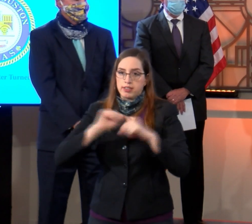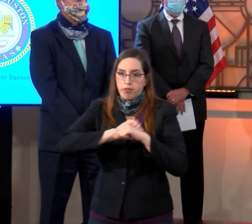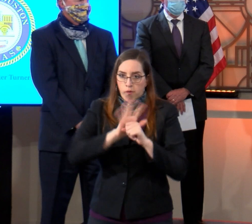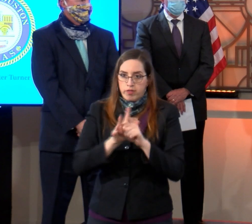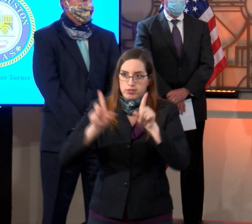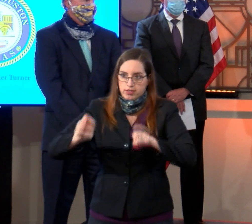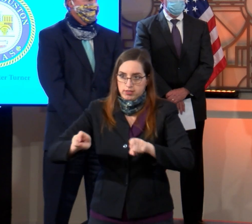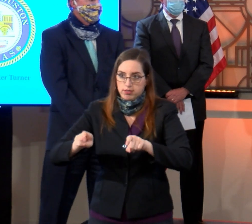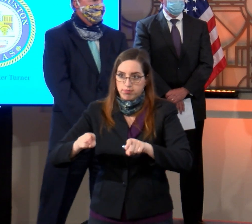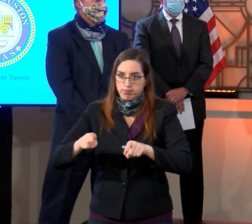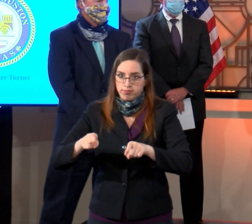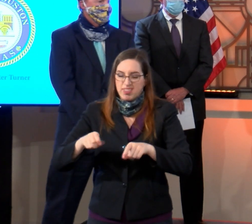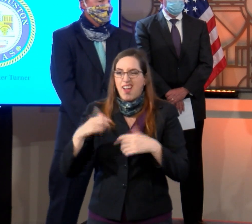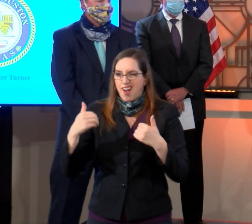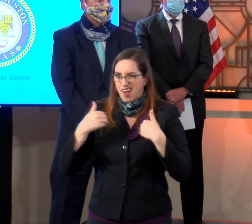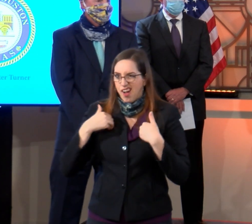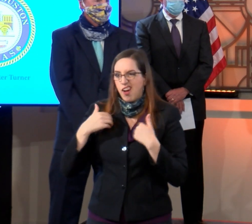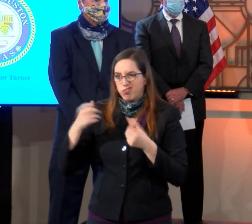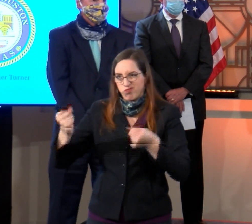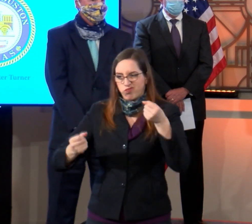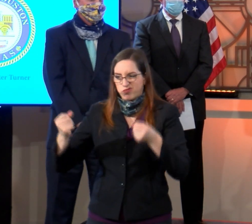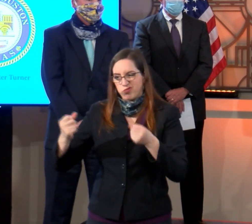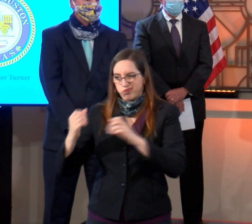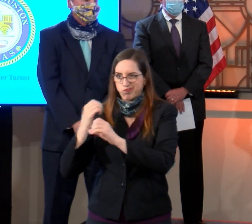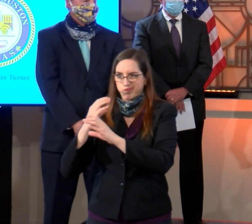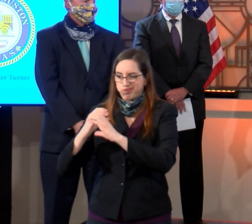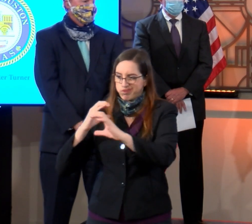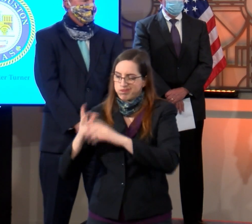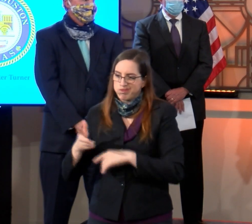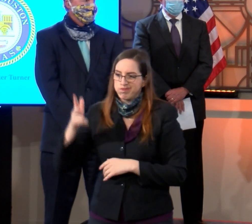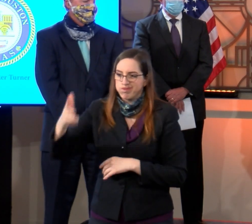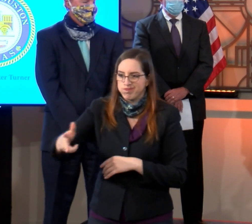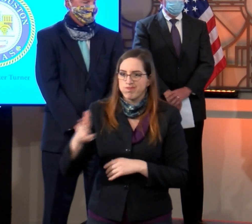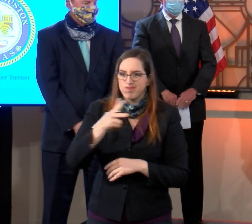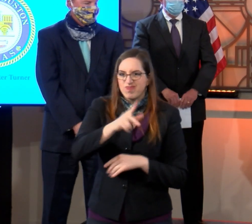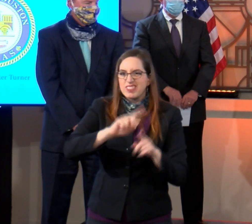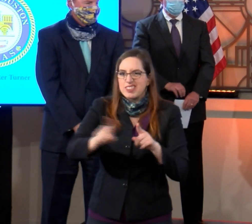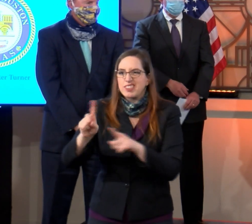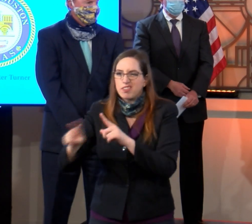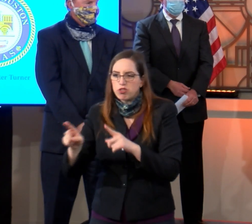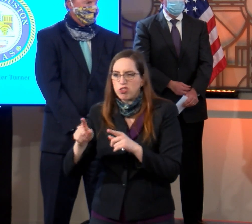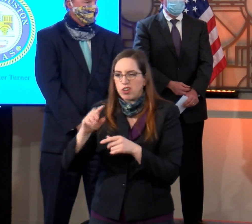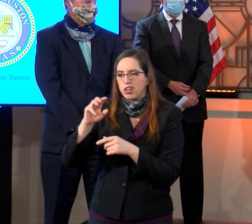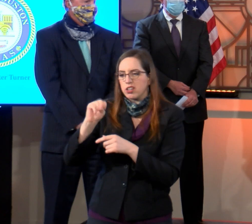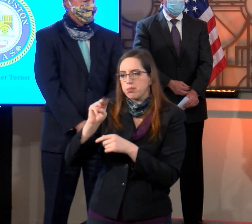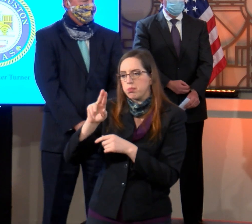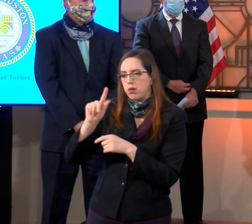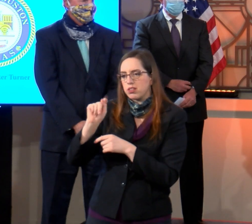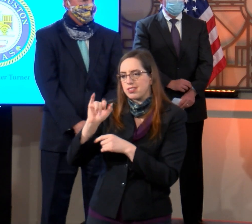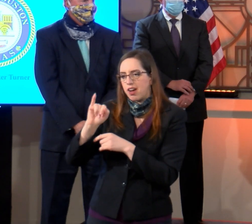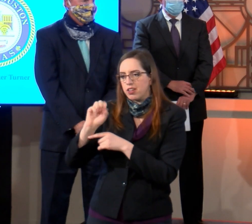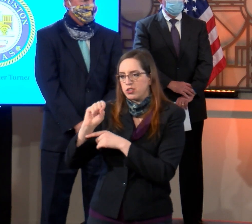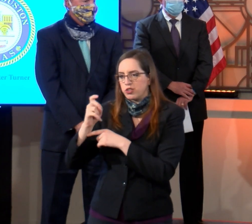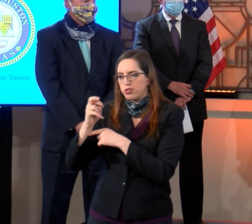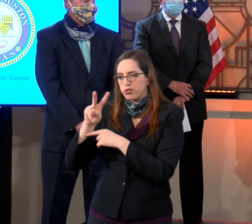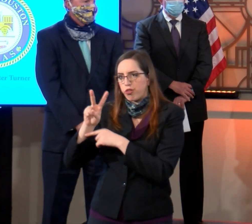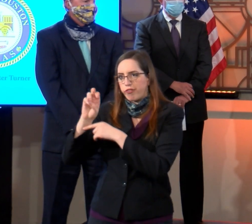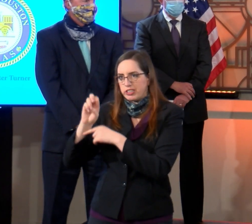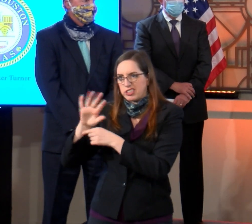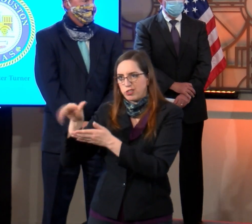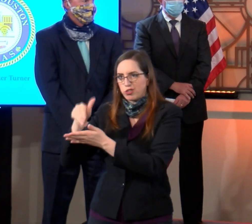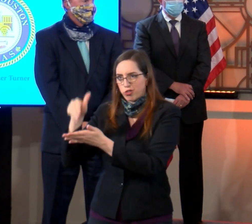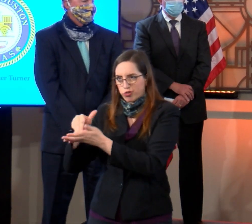COVID-19 testing through its mobile unit at strategic multi-service centers. People do not need to have symptoms